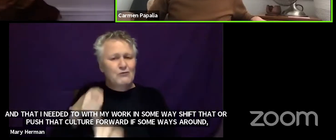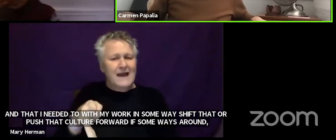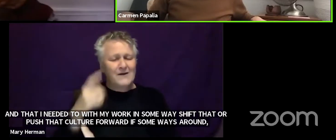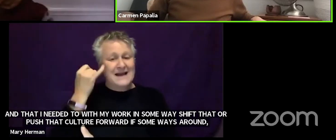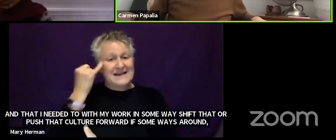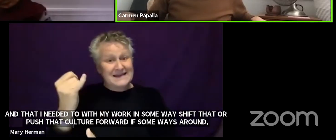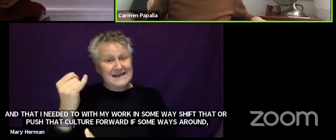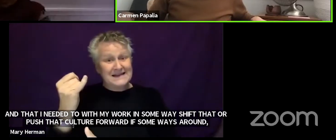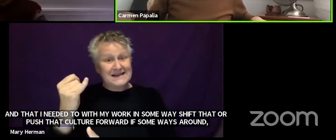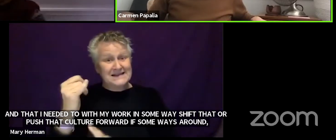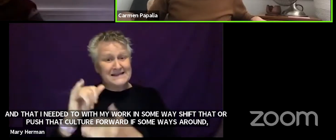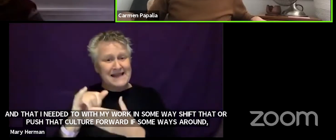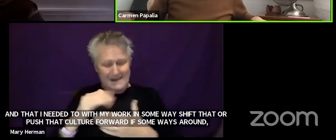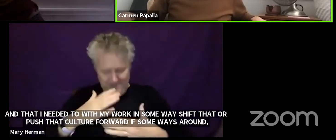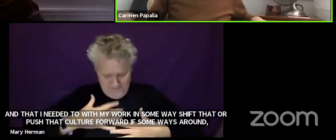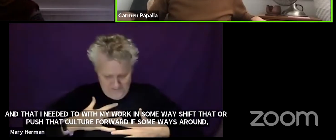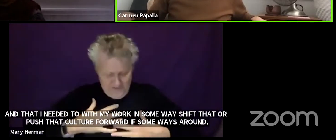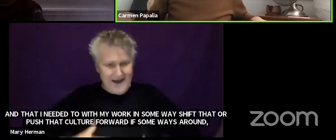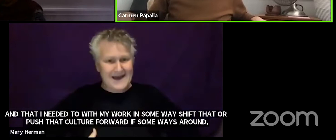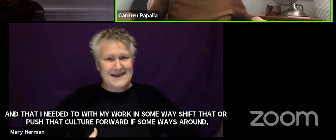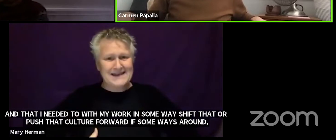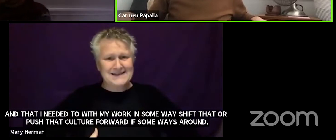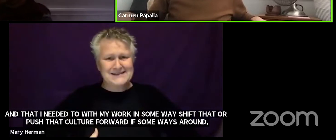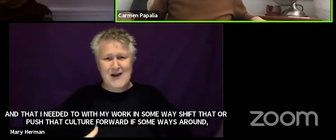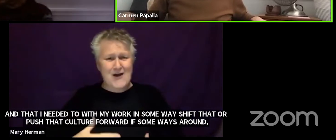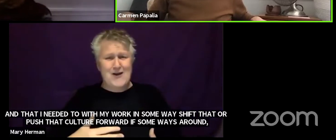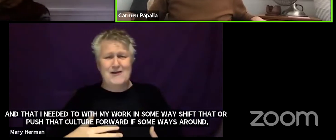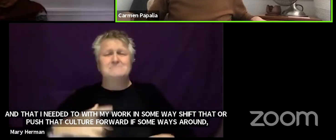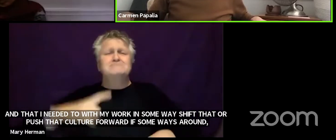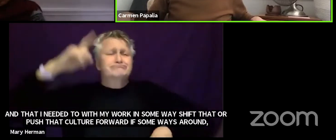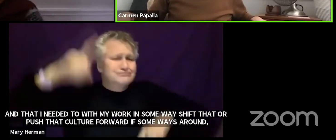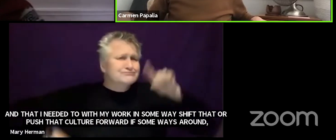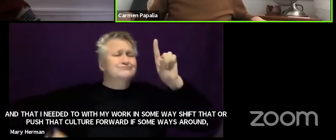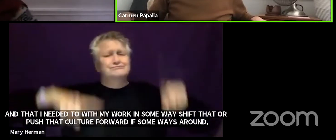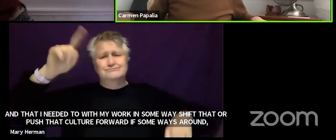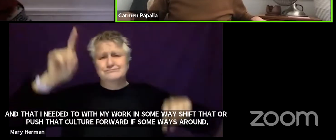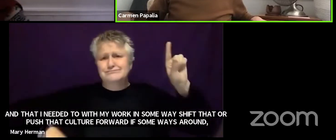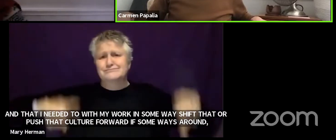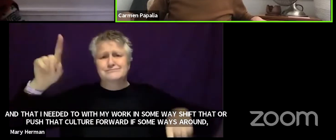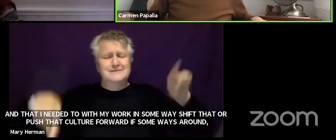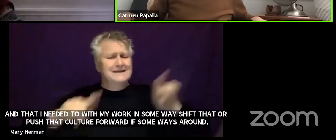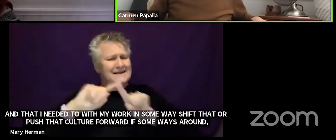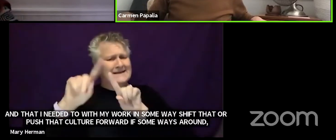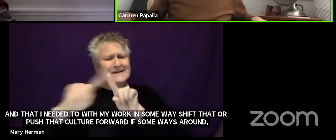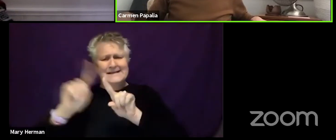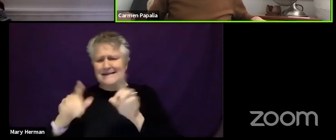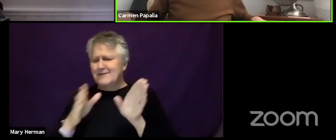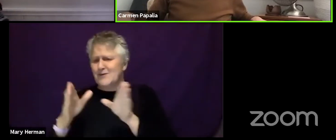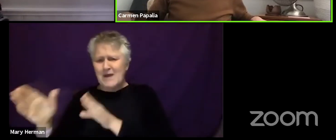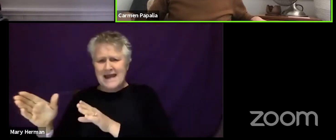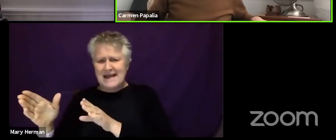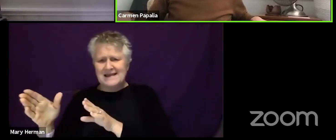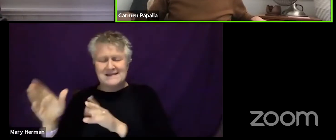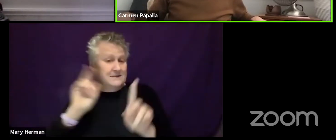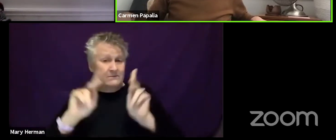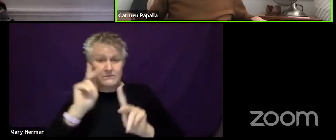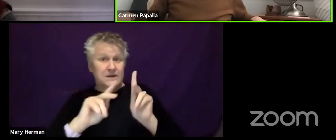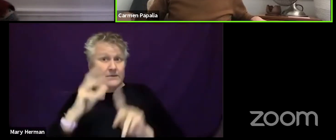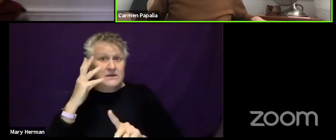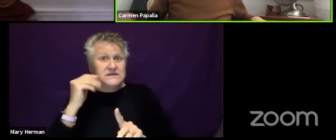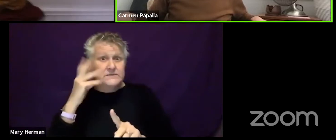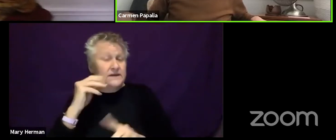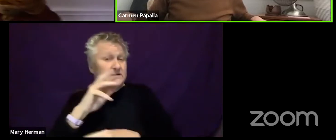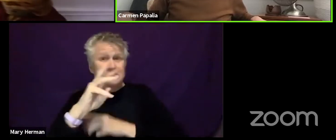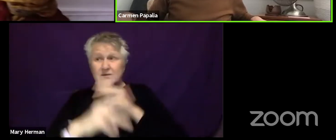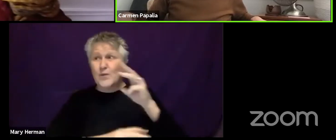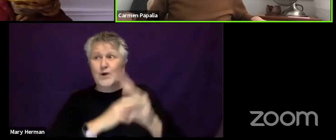bodies are all sorts of ways, and people experience the world,